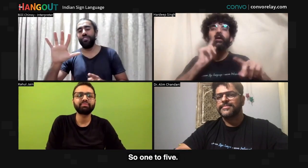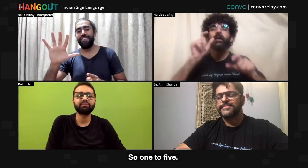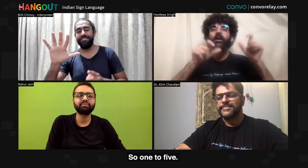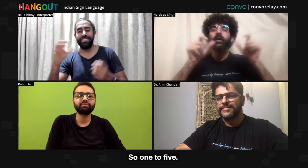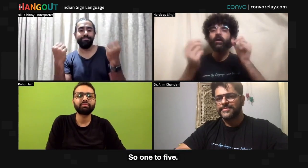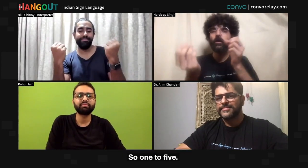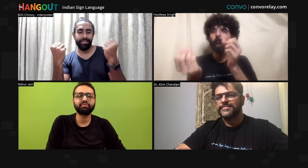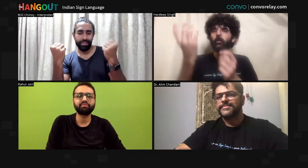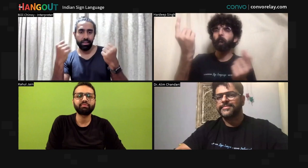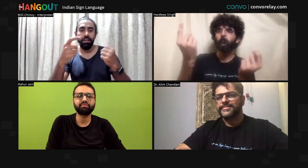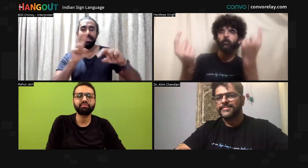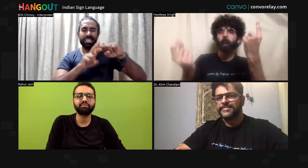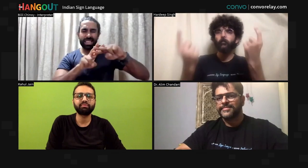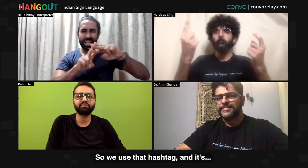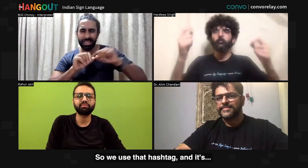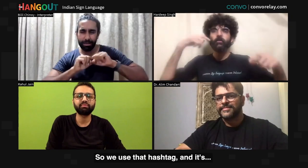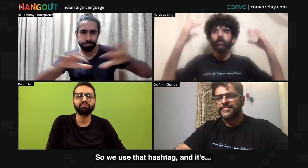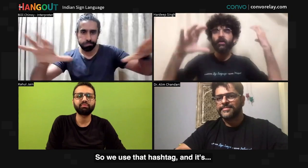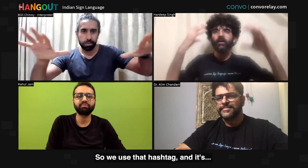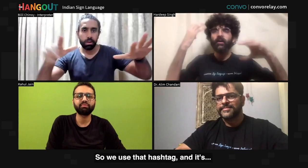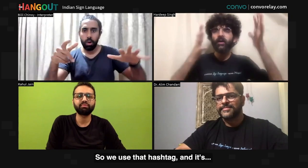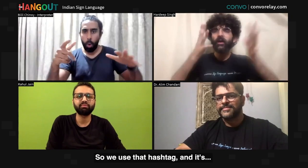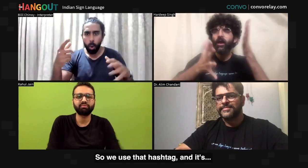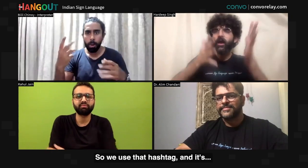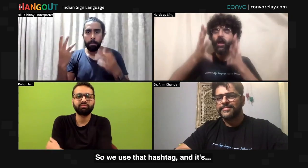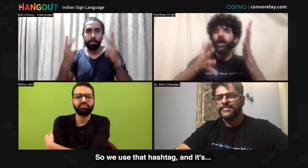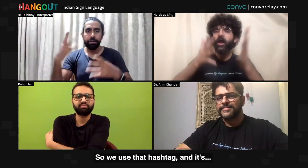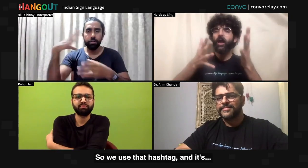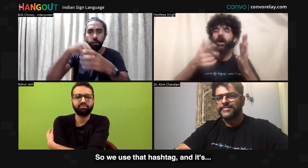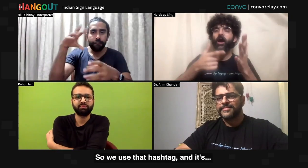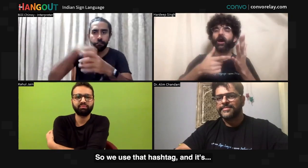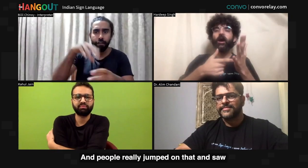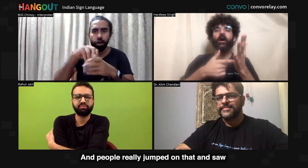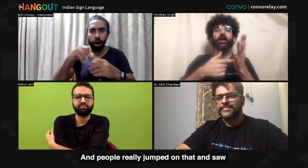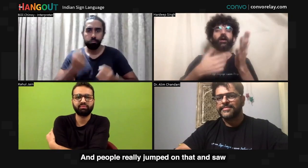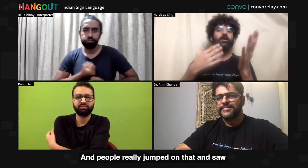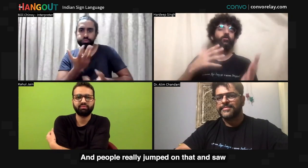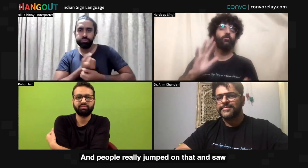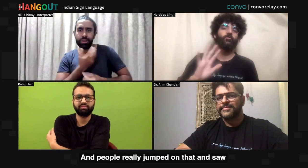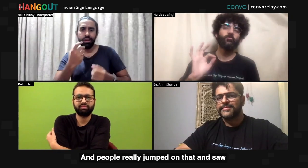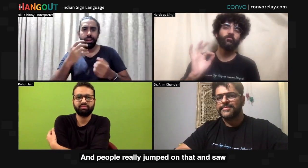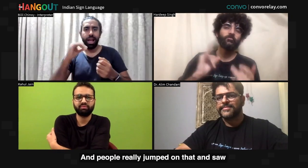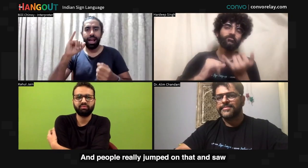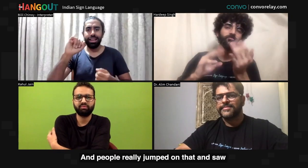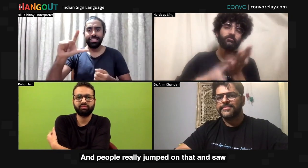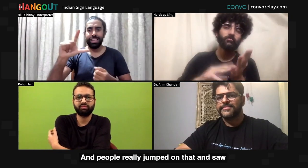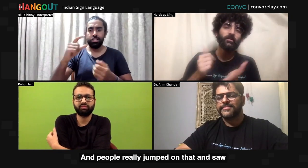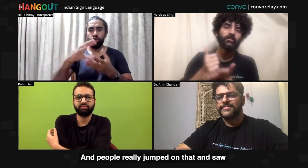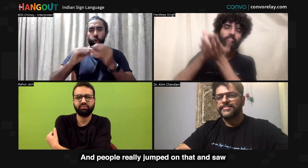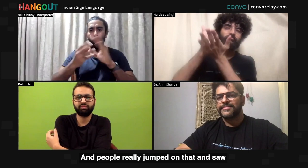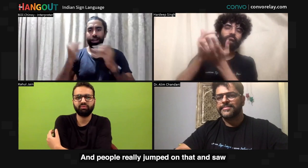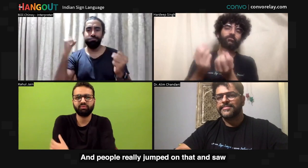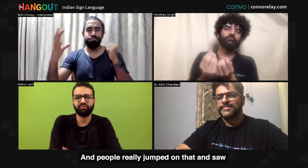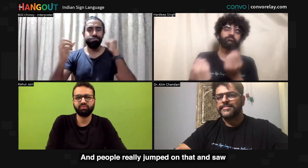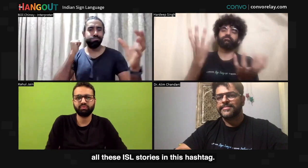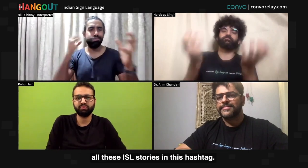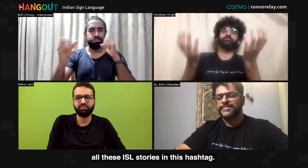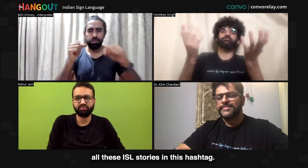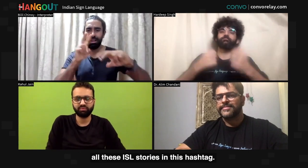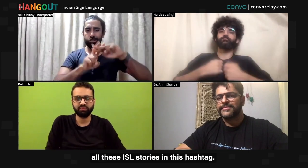one through five. So, we use that hashtag, and it's, and people really jumped on that and saw all these ISL